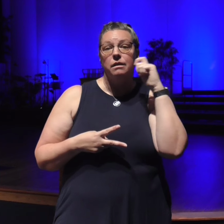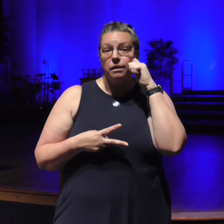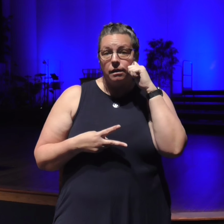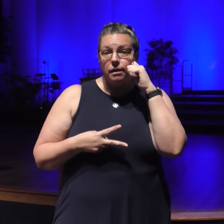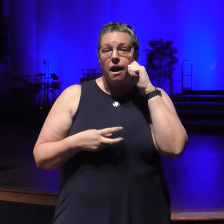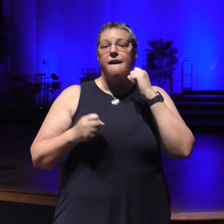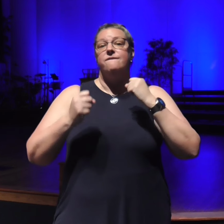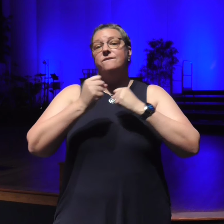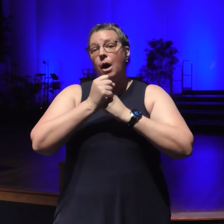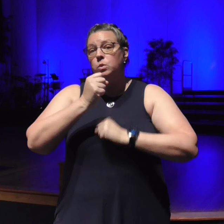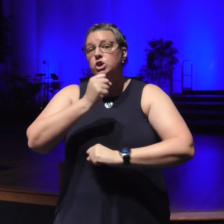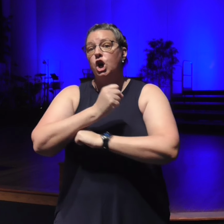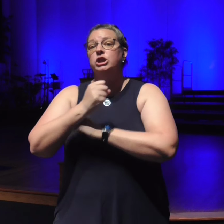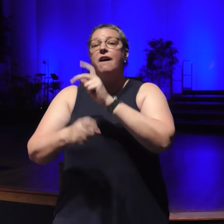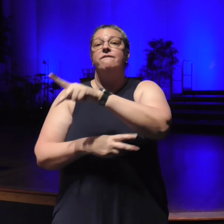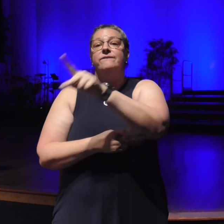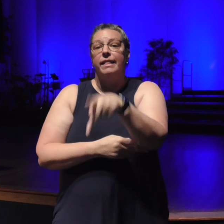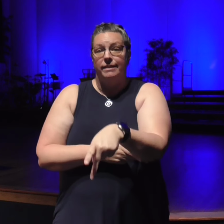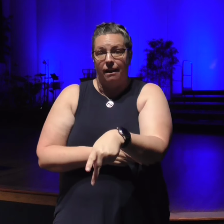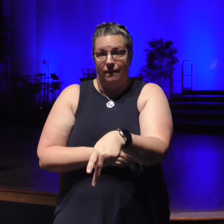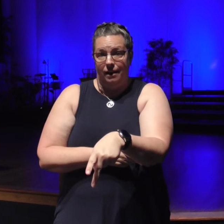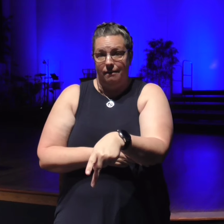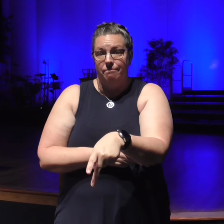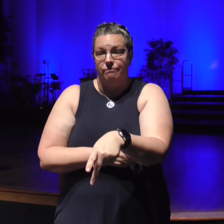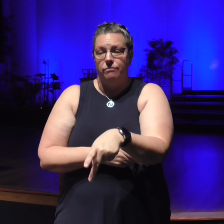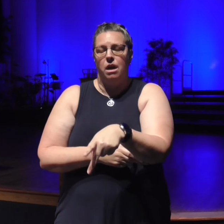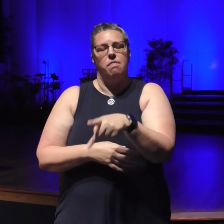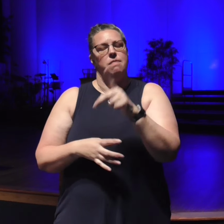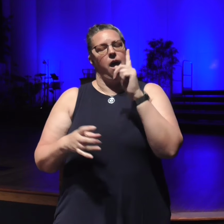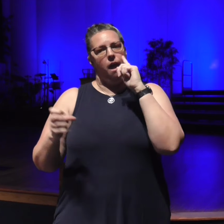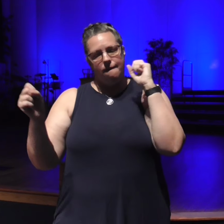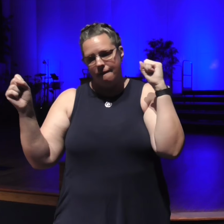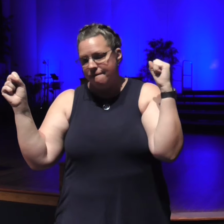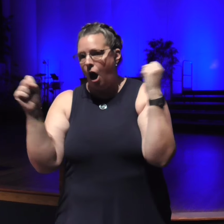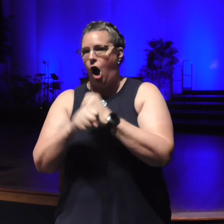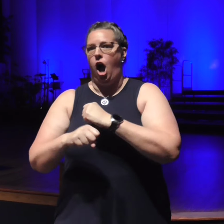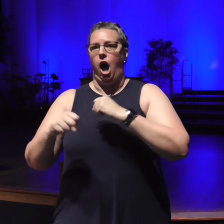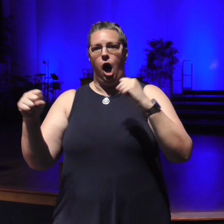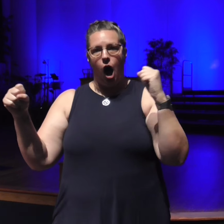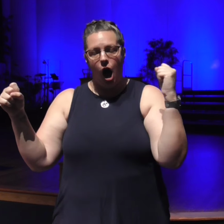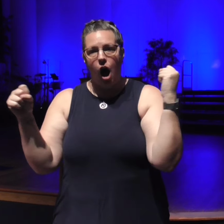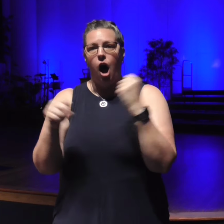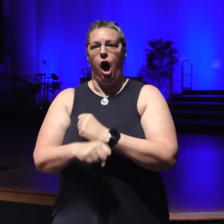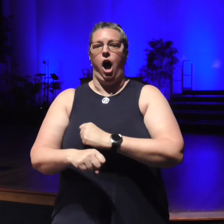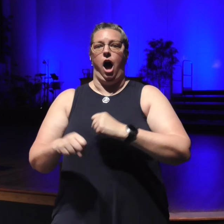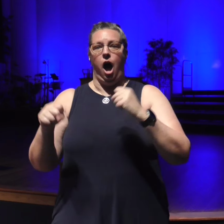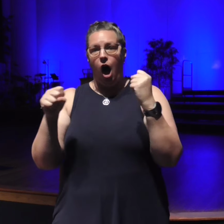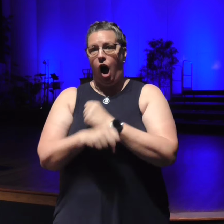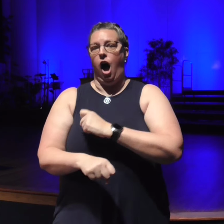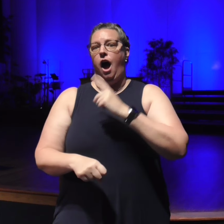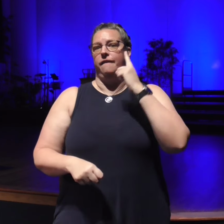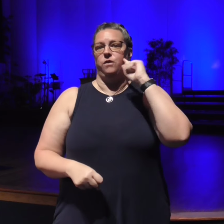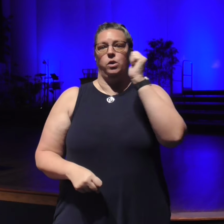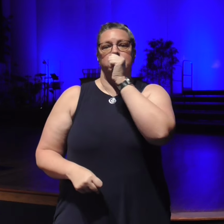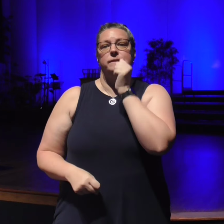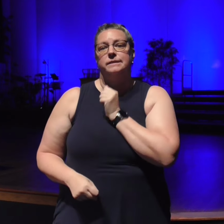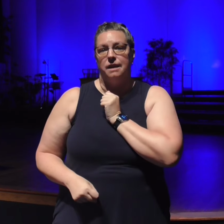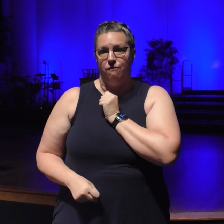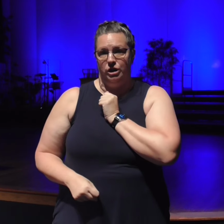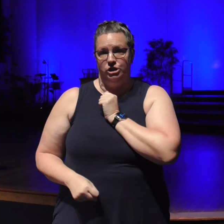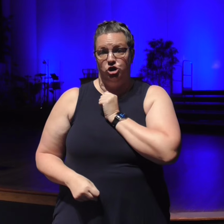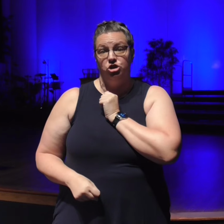Philadelphia who fiercely fought for abolition and suffrage. And I